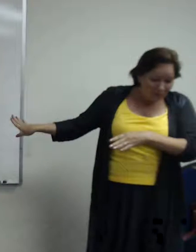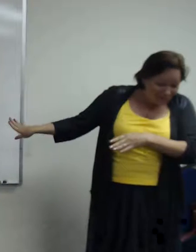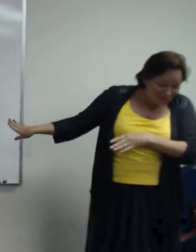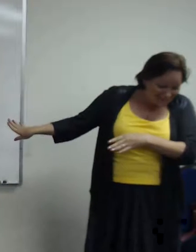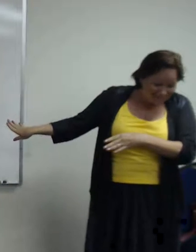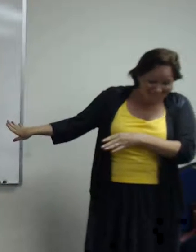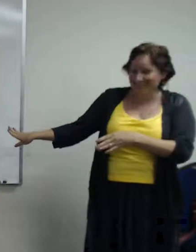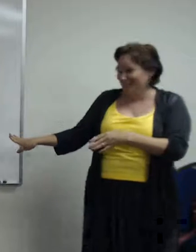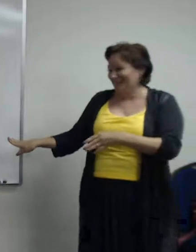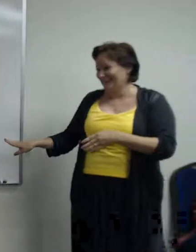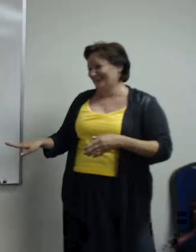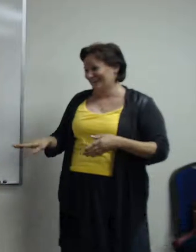ignored.